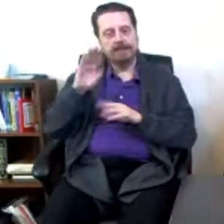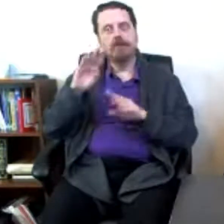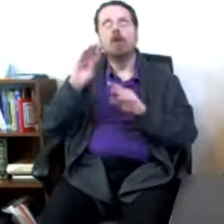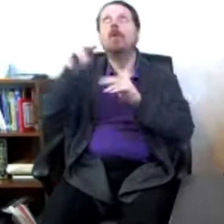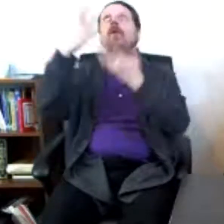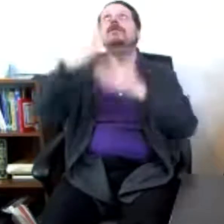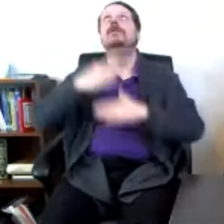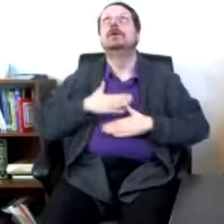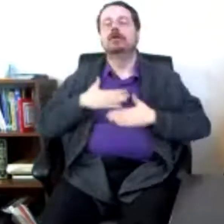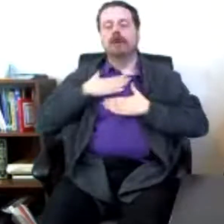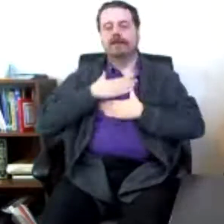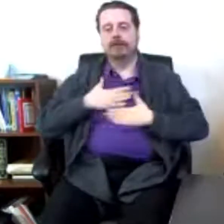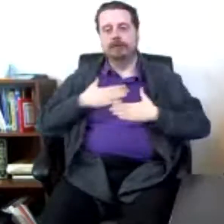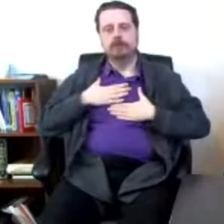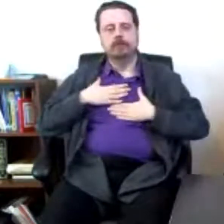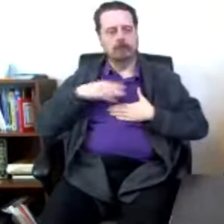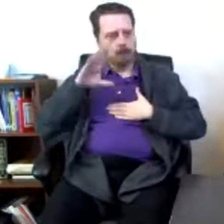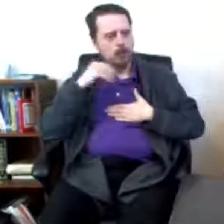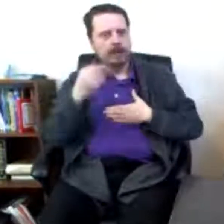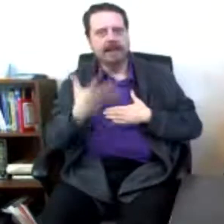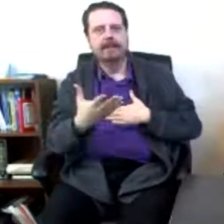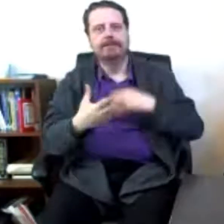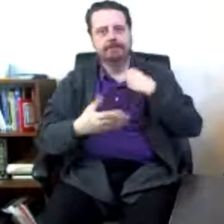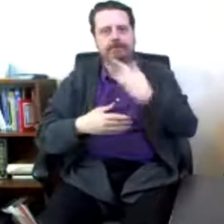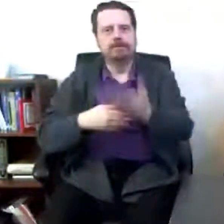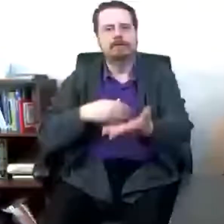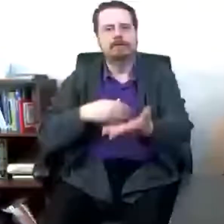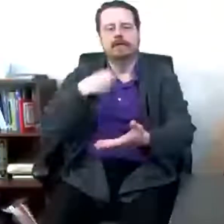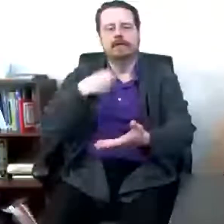gratitude, I will give you more.